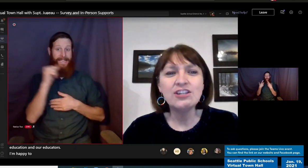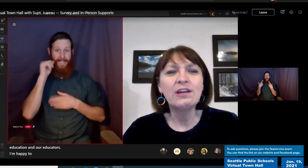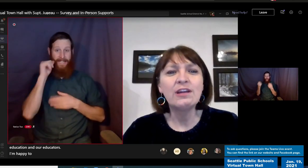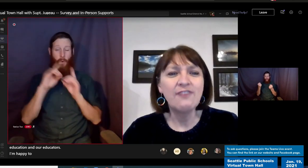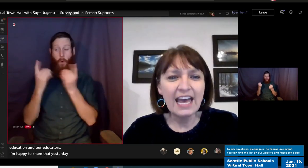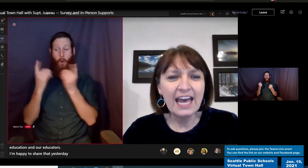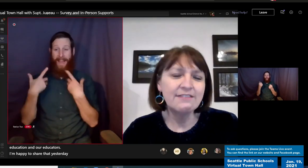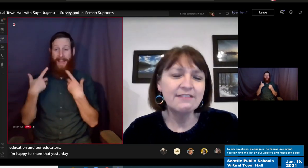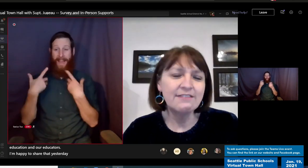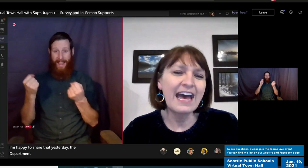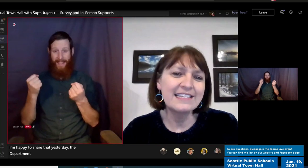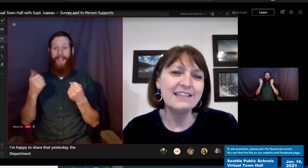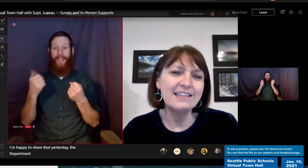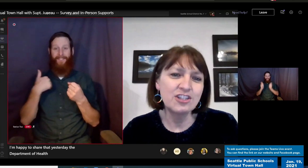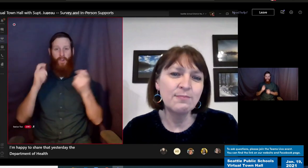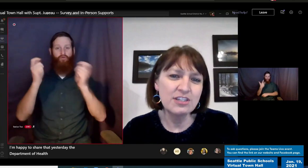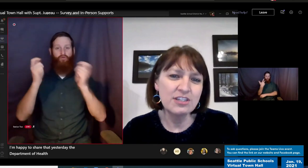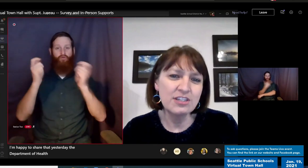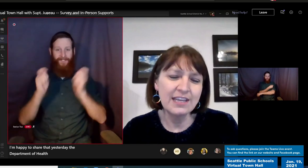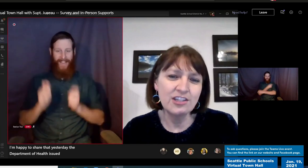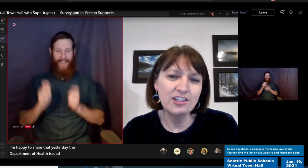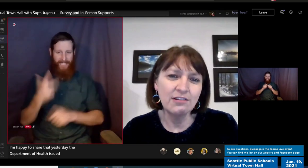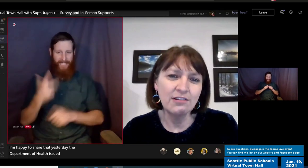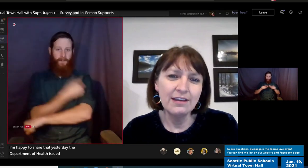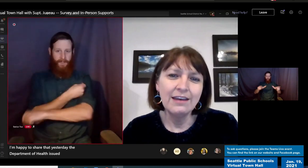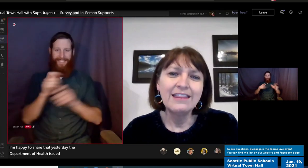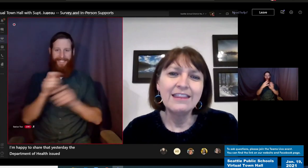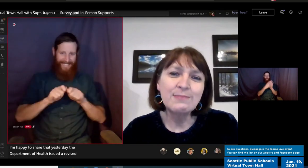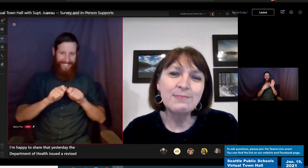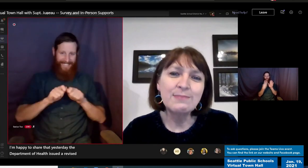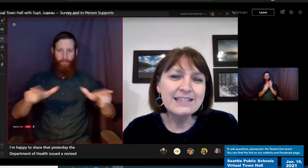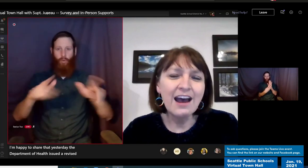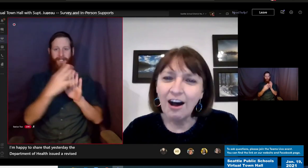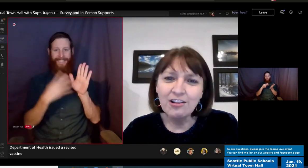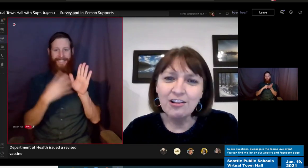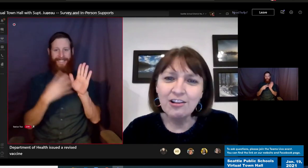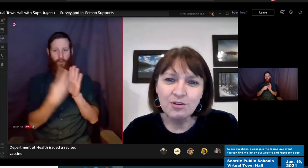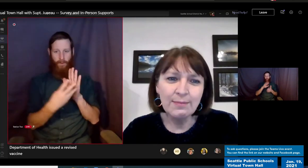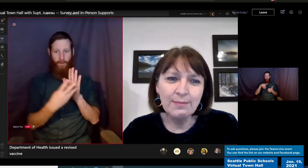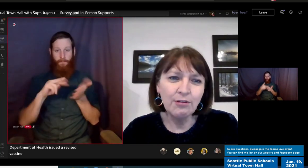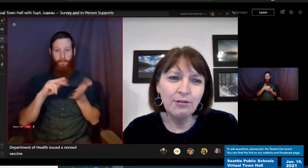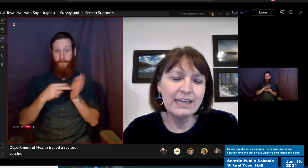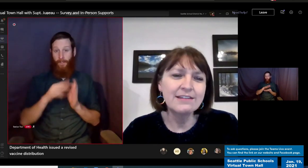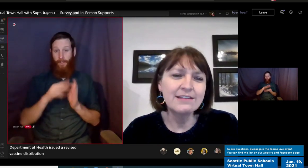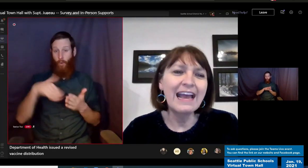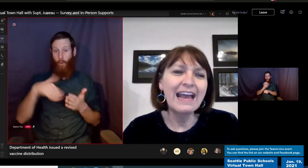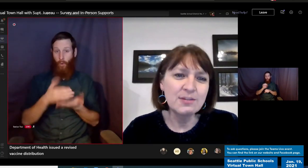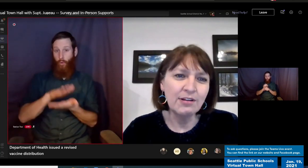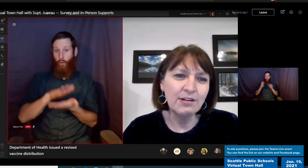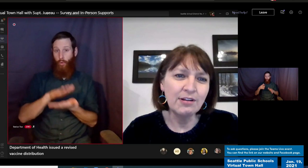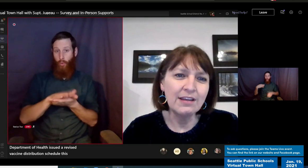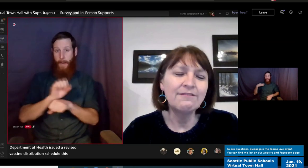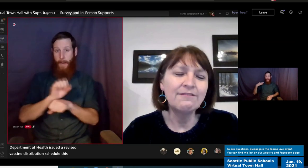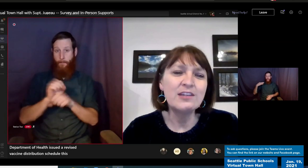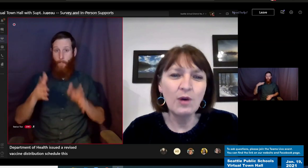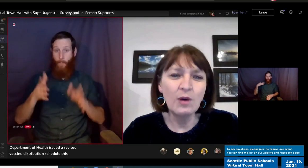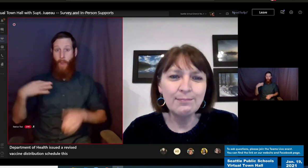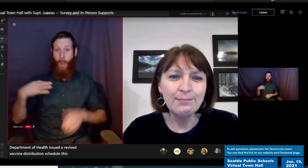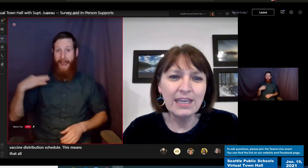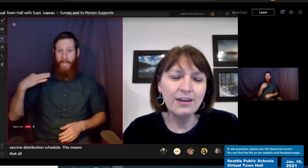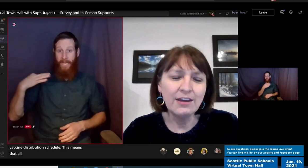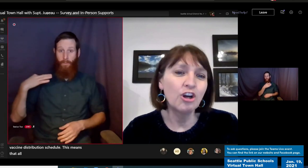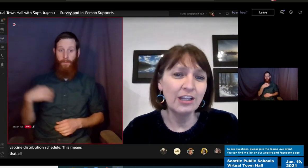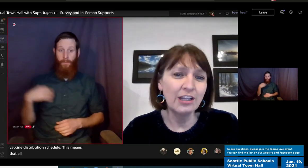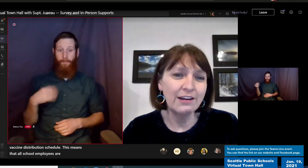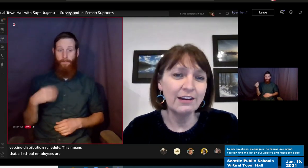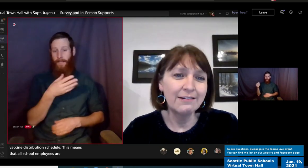revised vaccine distribution schedule. This means that all school employees are eligible in phase 1B or